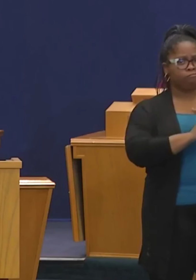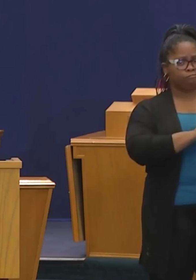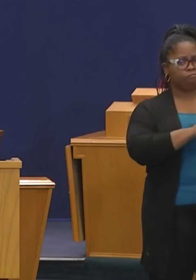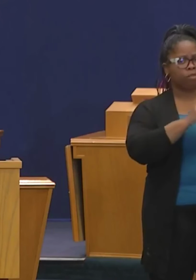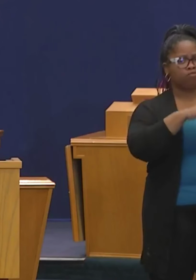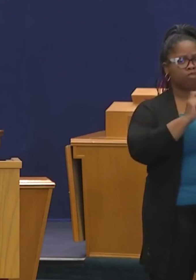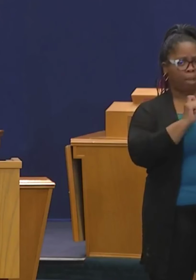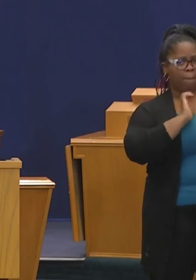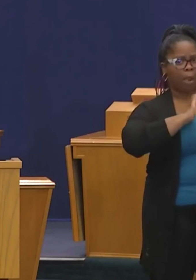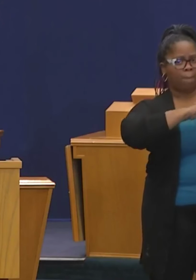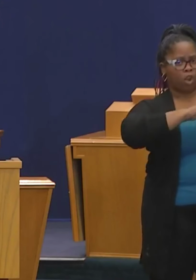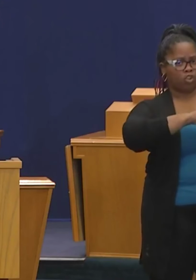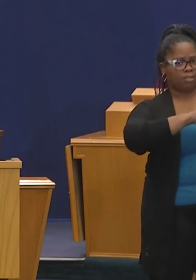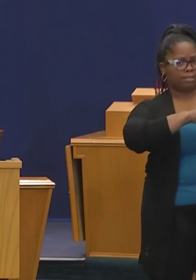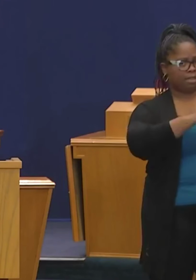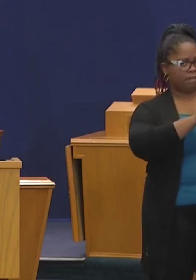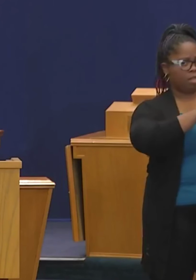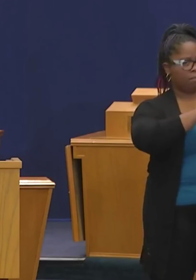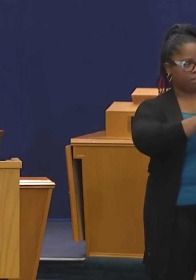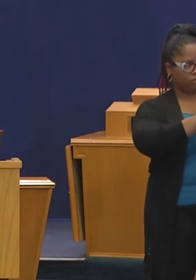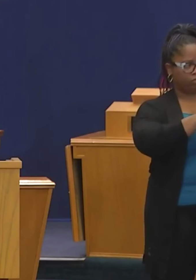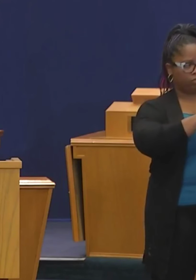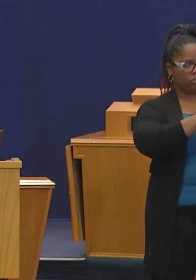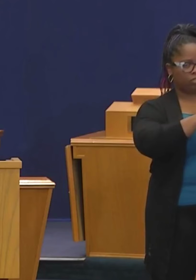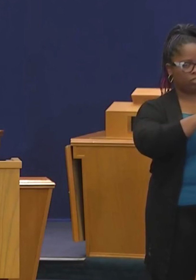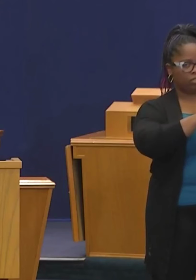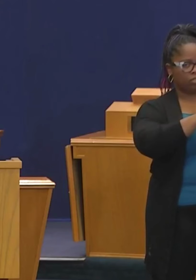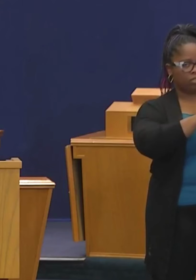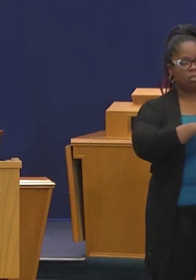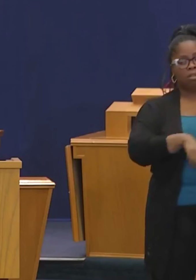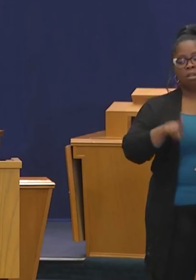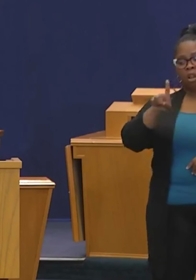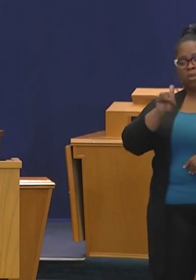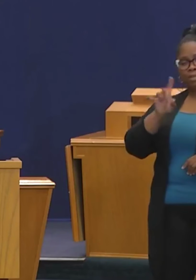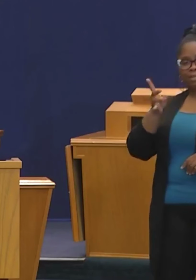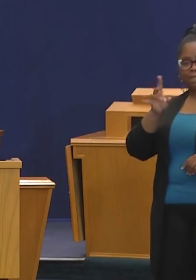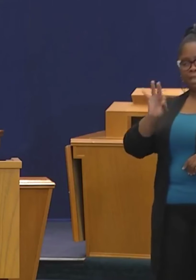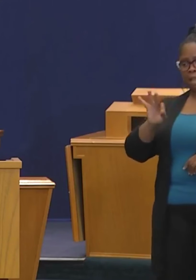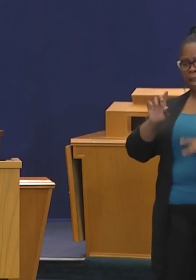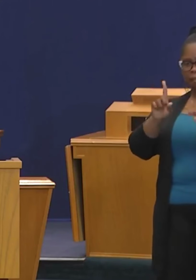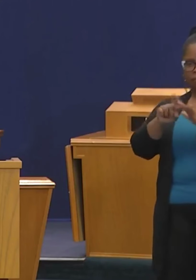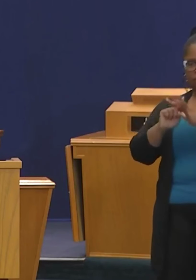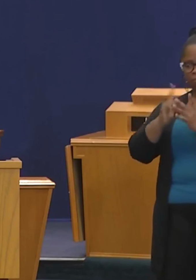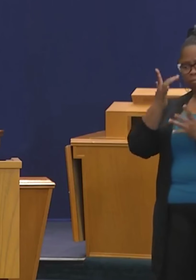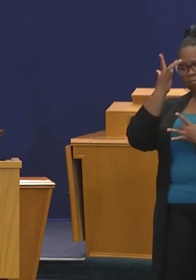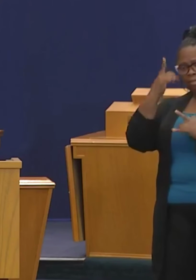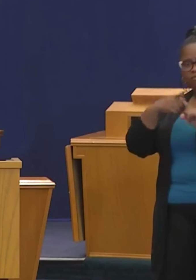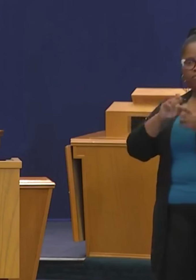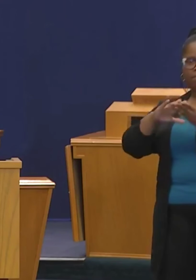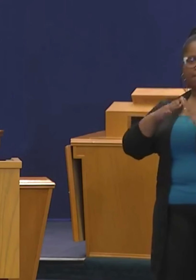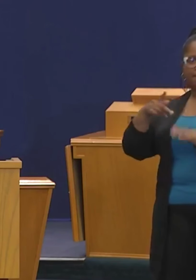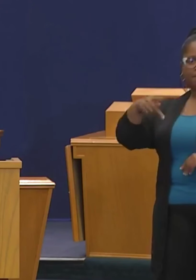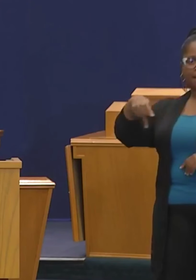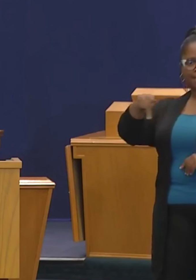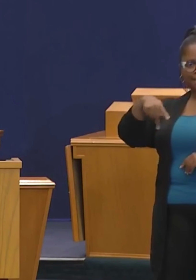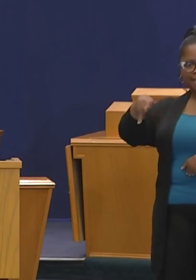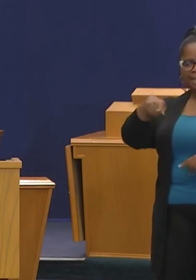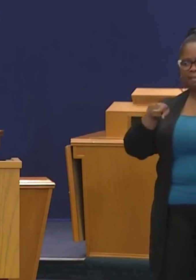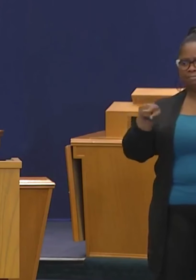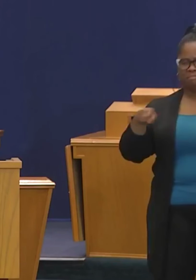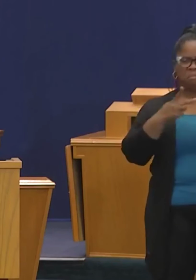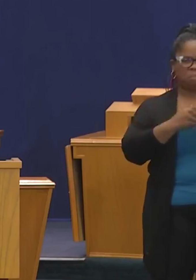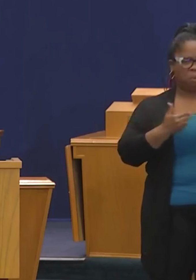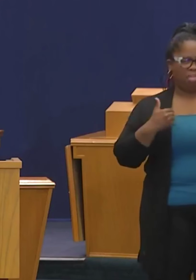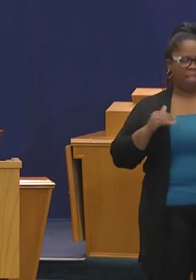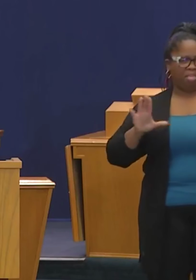reported by our partners in the city of Long Beach and 179 cases reported by the city of Pasadena. Both cities